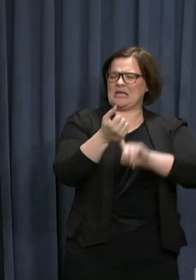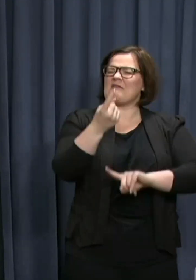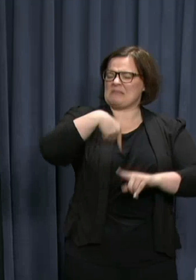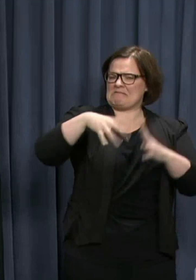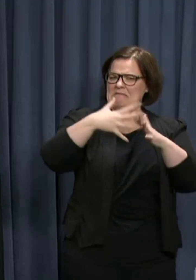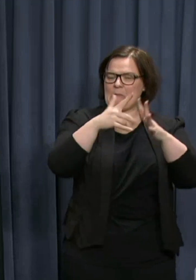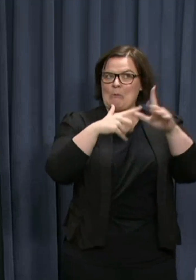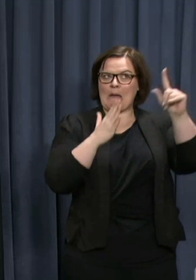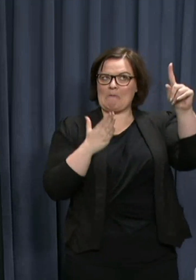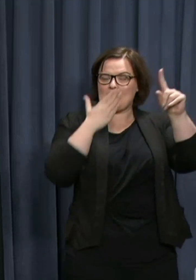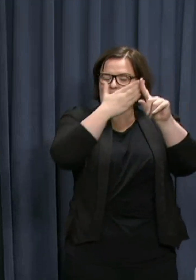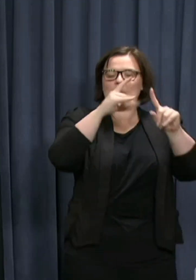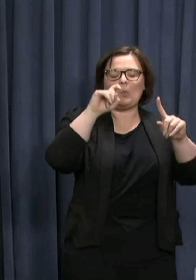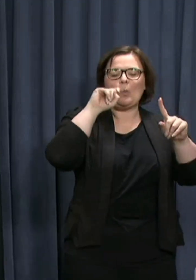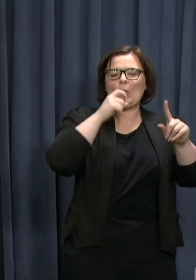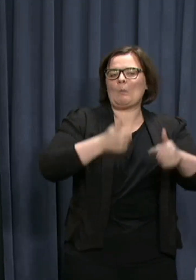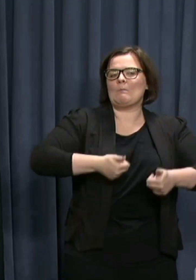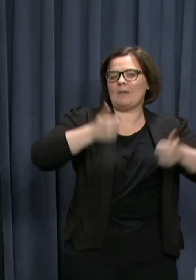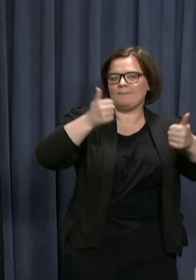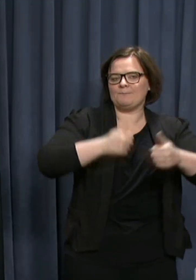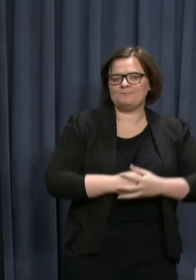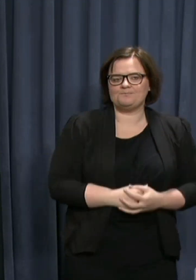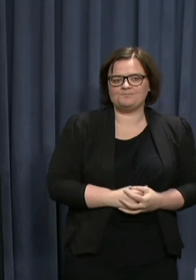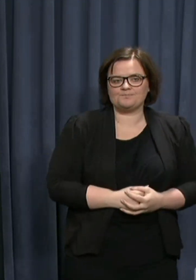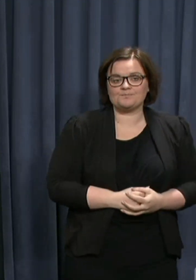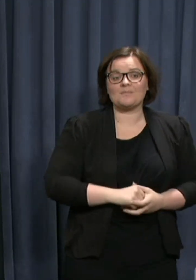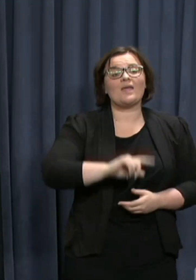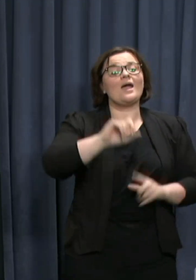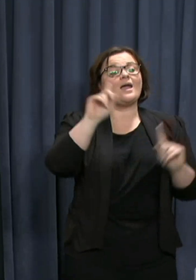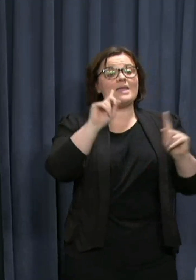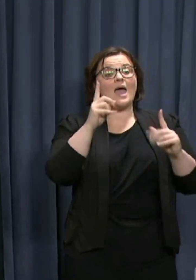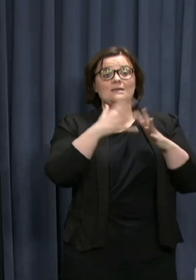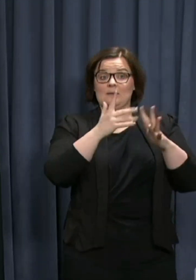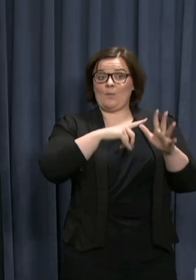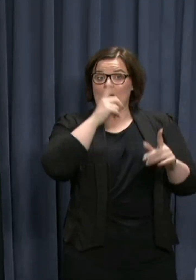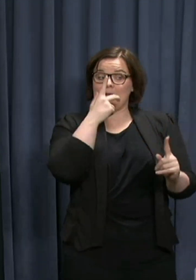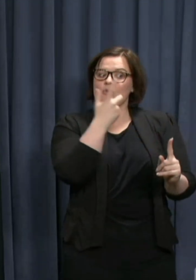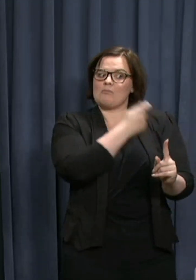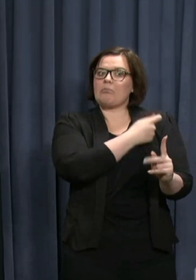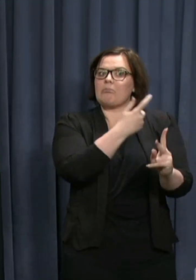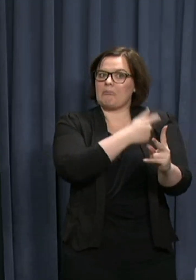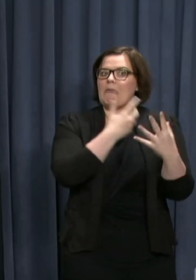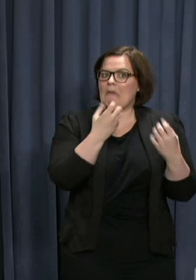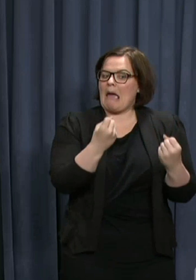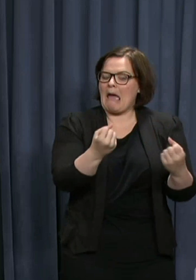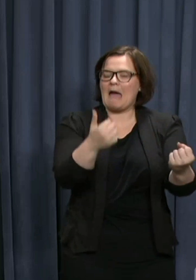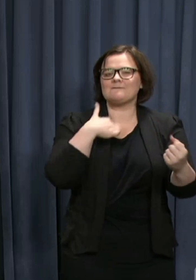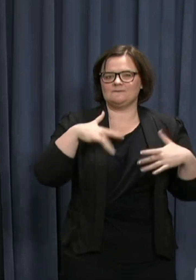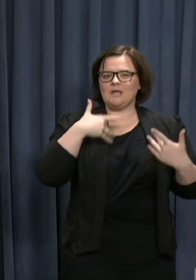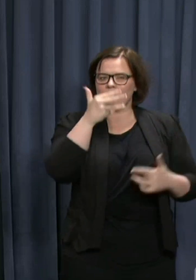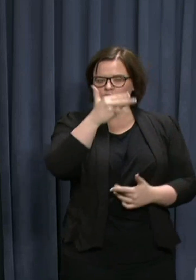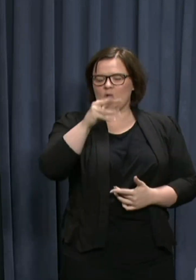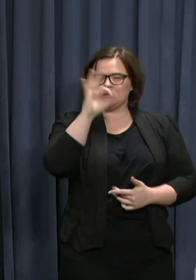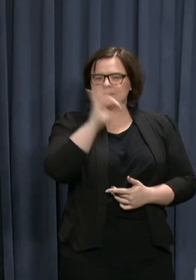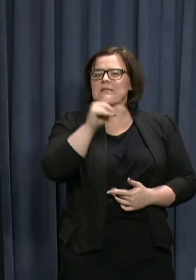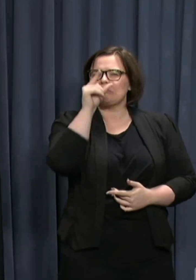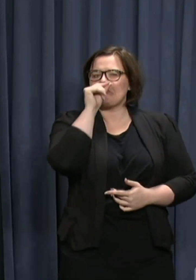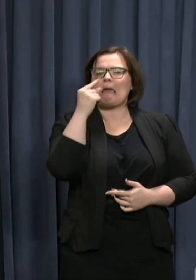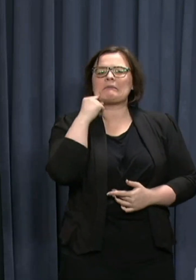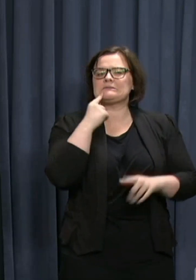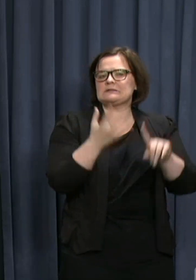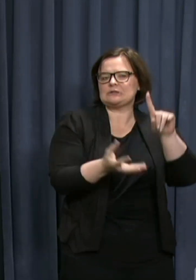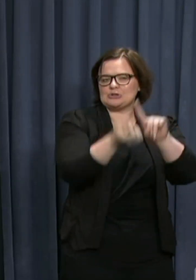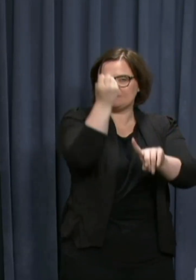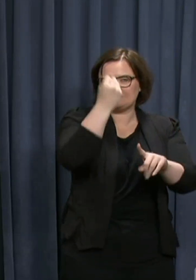our state. And given our current vaccination rates, these targets are realistic and within our sights. Our